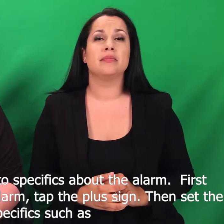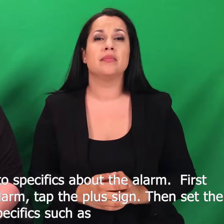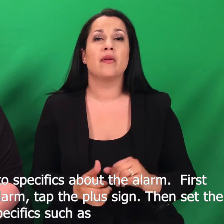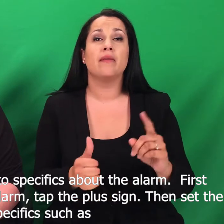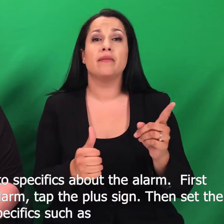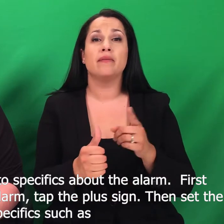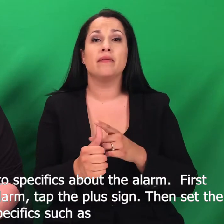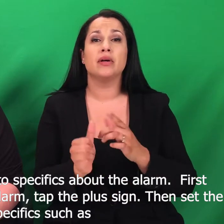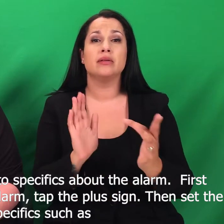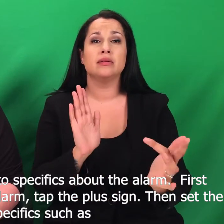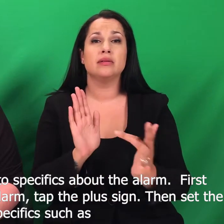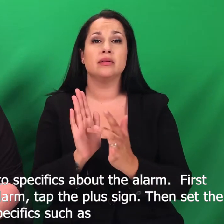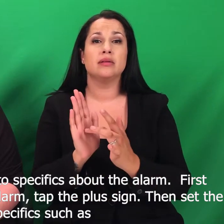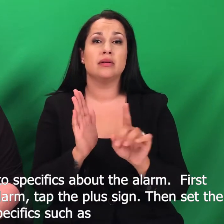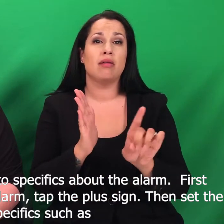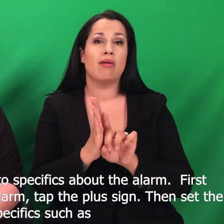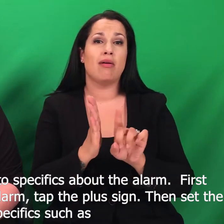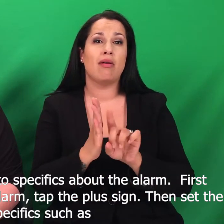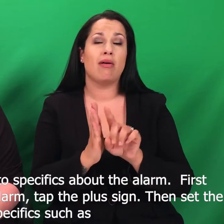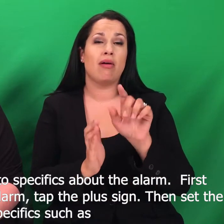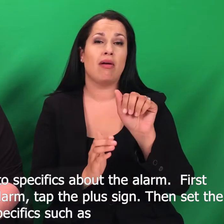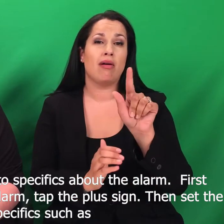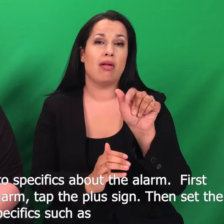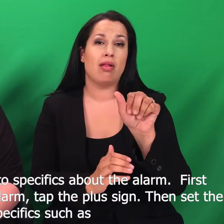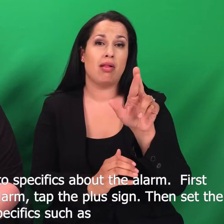First, tap Alarm.